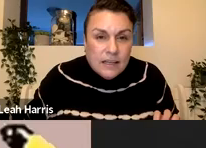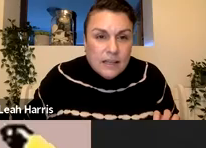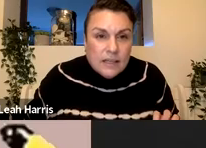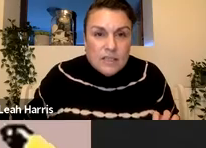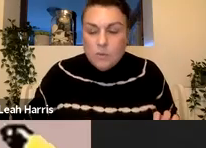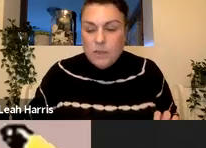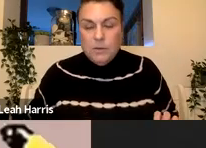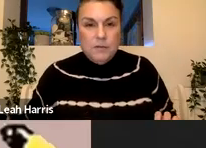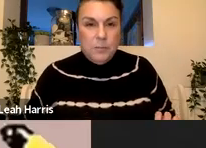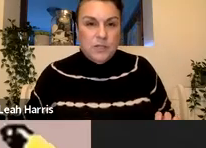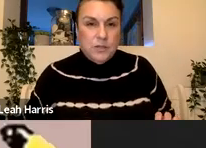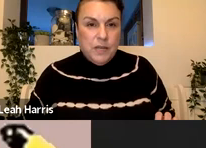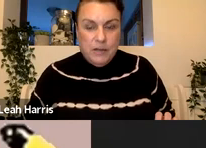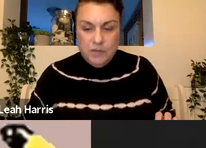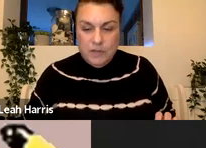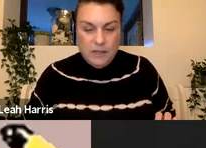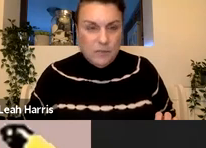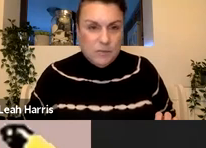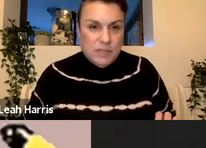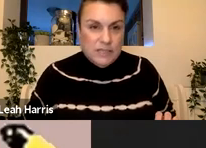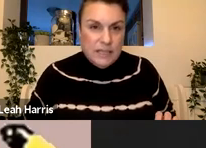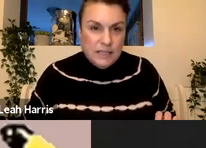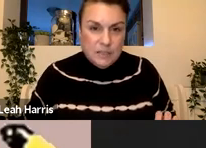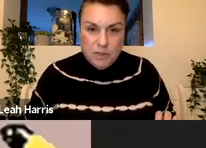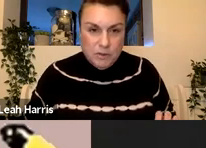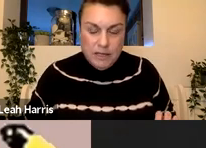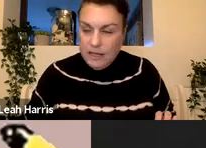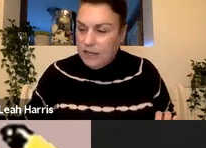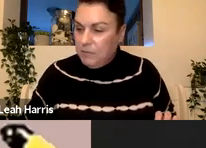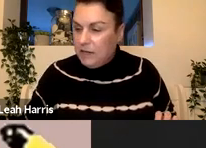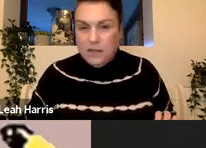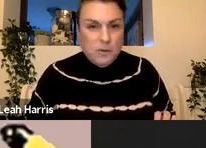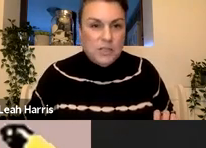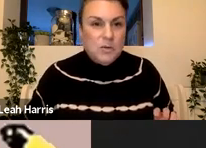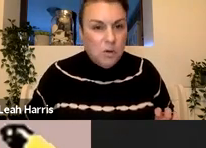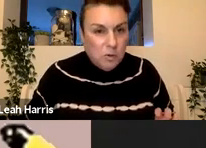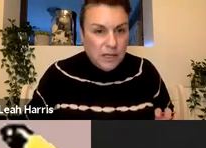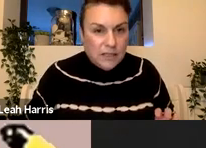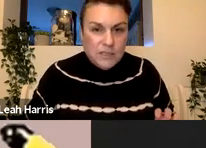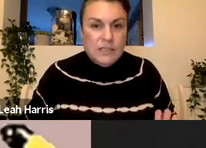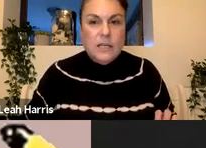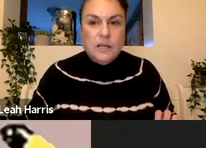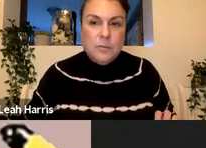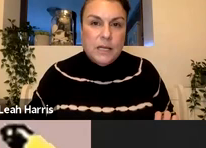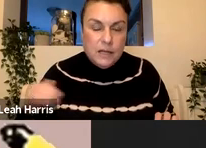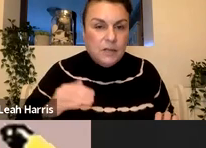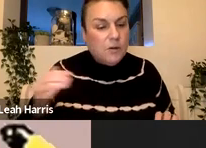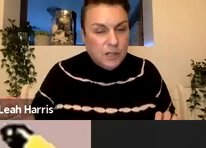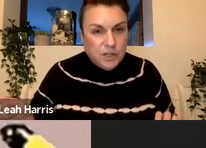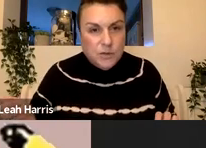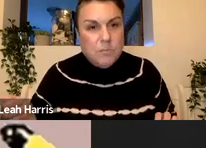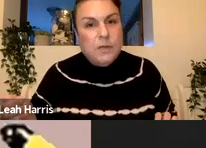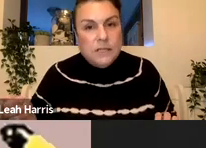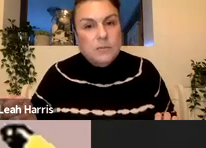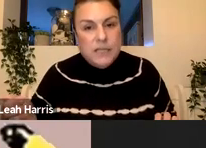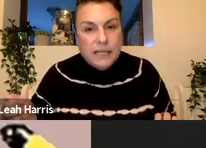um so here we have a picture of calvin and hobbs with his head exploding and i'm not going to go into a whole lot of detail here but another